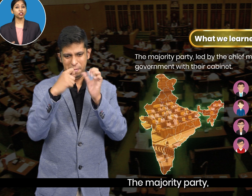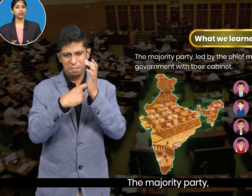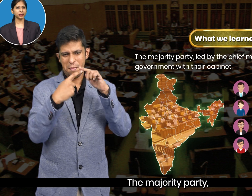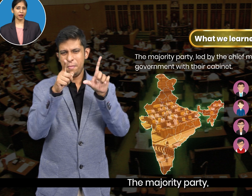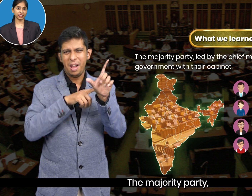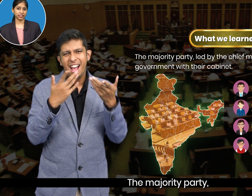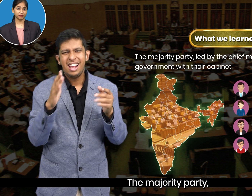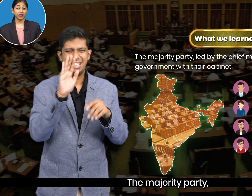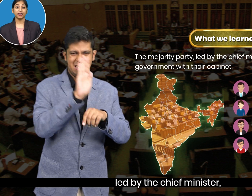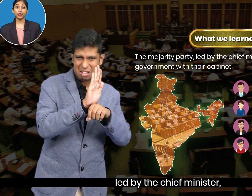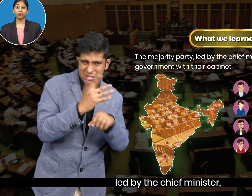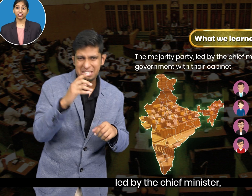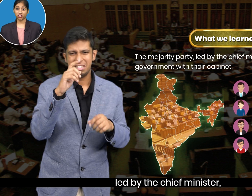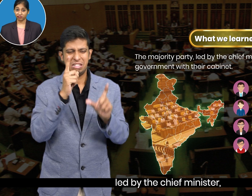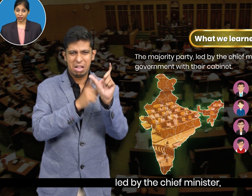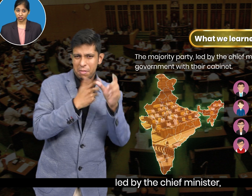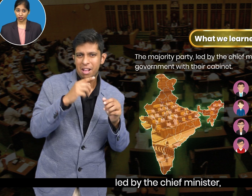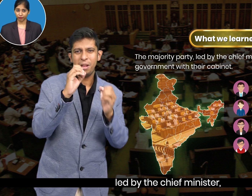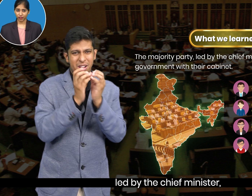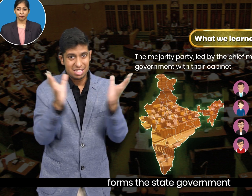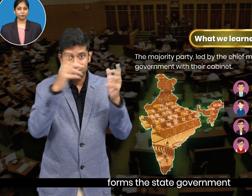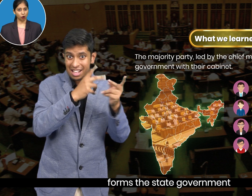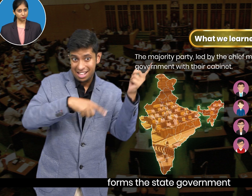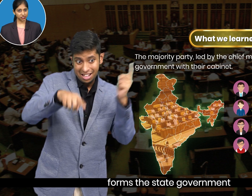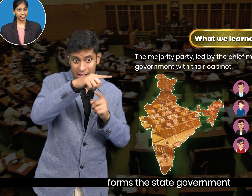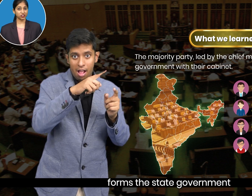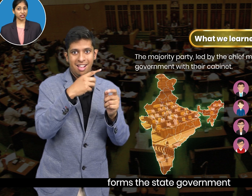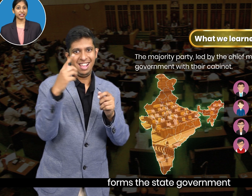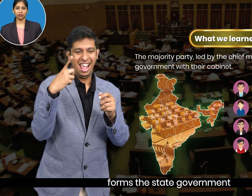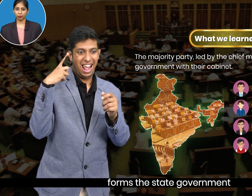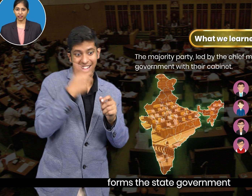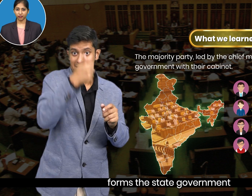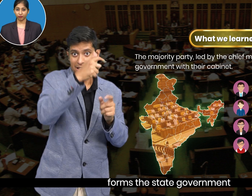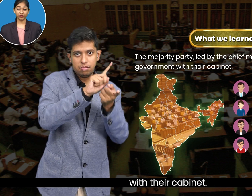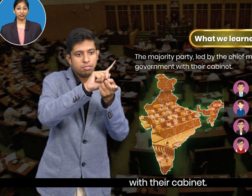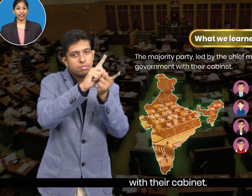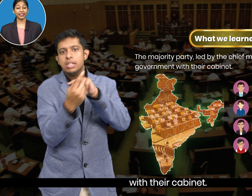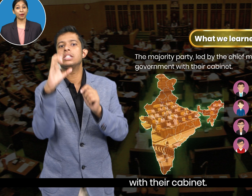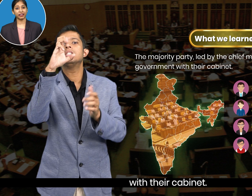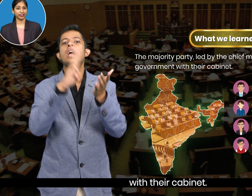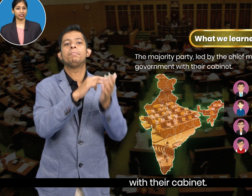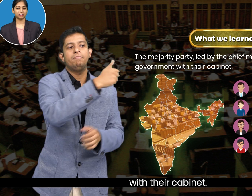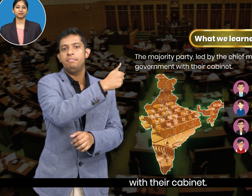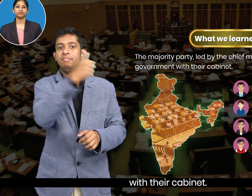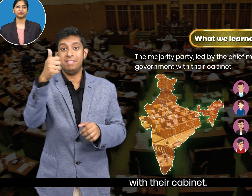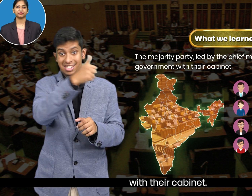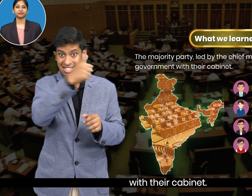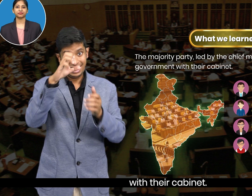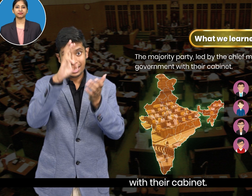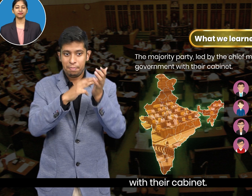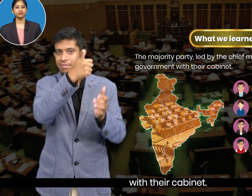The majority party, led by the Chief Minister, forms the state government with their cabinet.